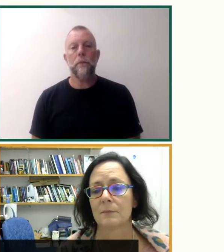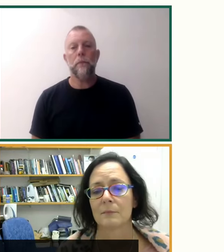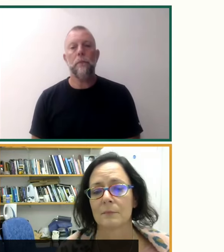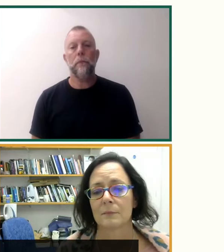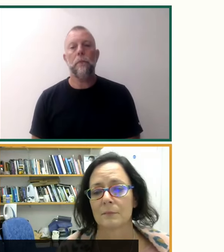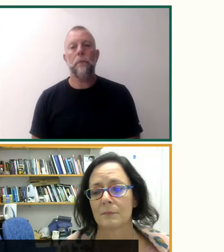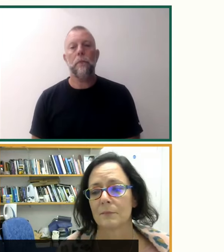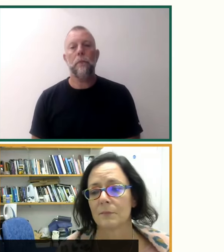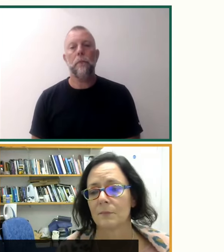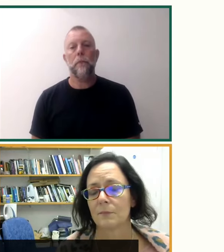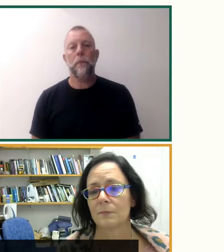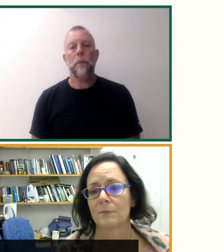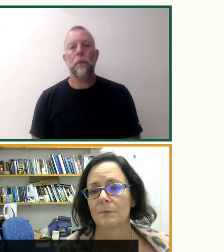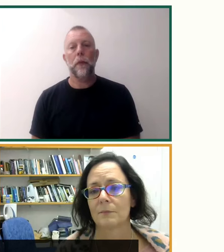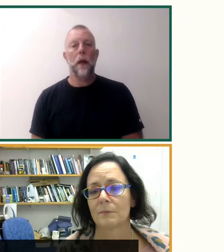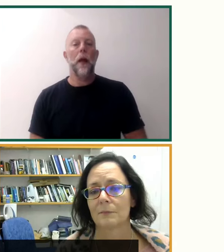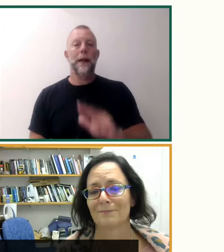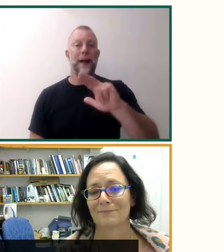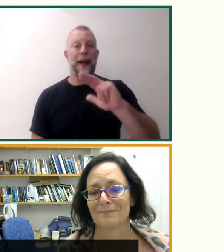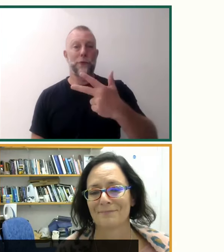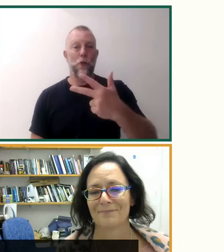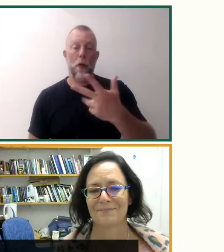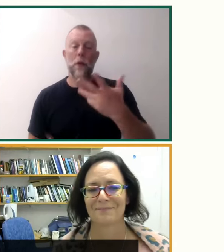It is sadly 8 o'clock,